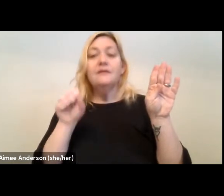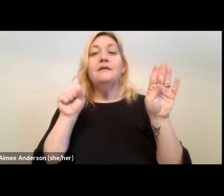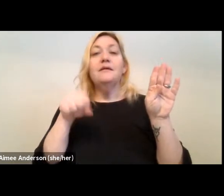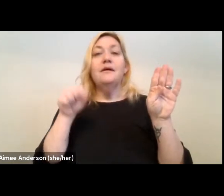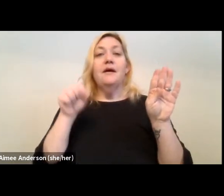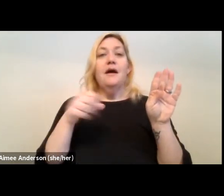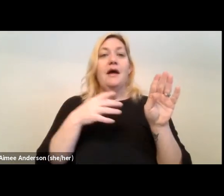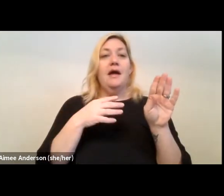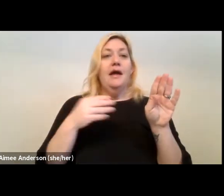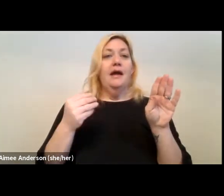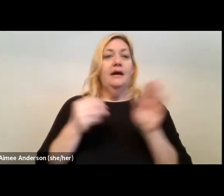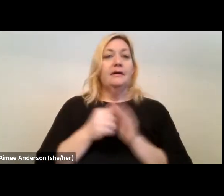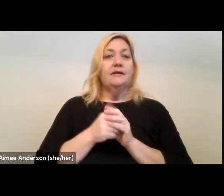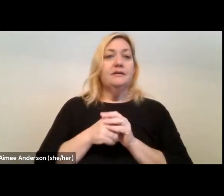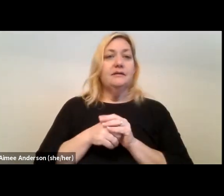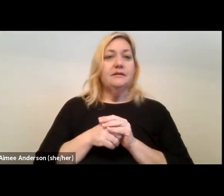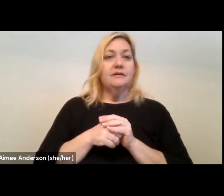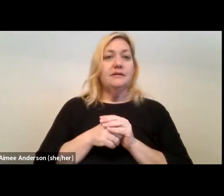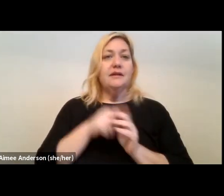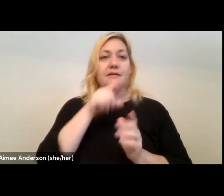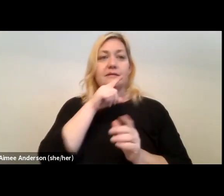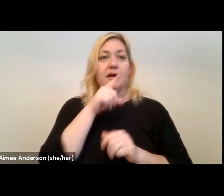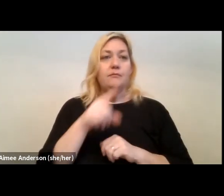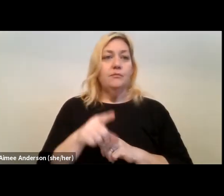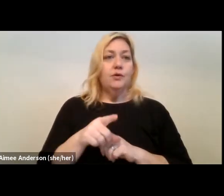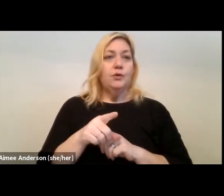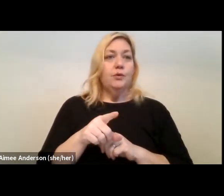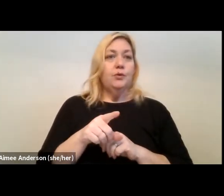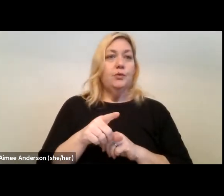and let's unmute Mr. Atkins.